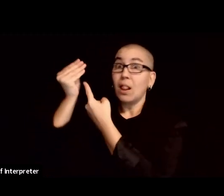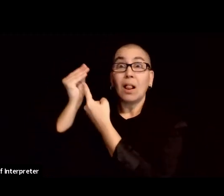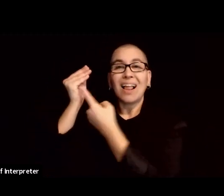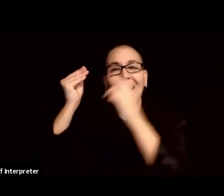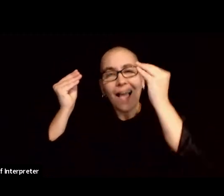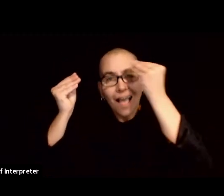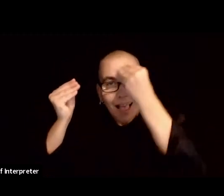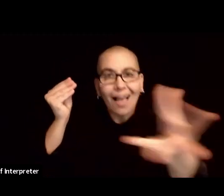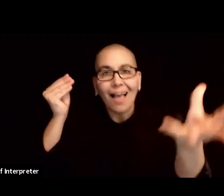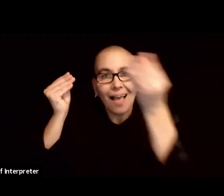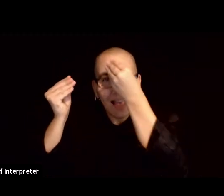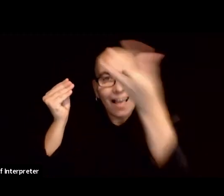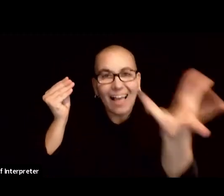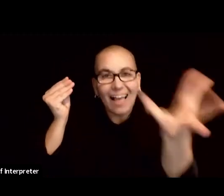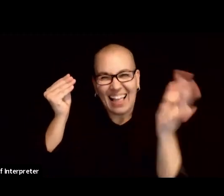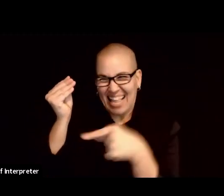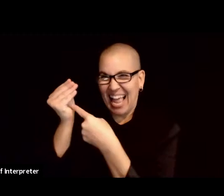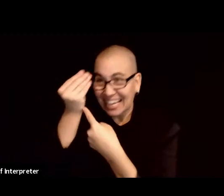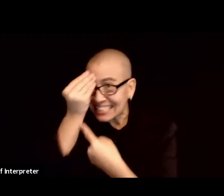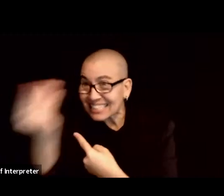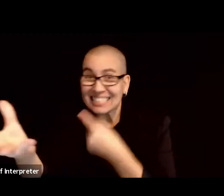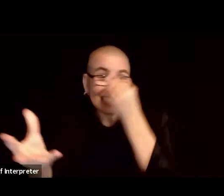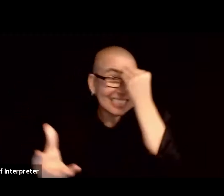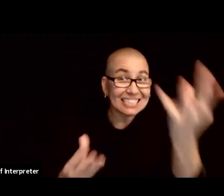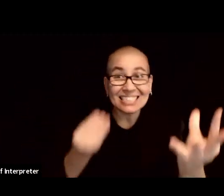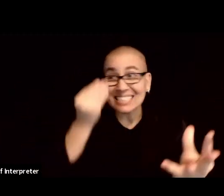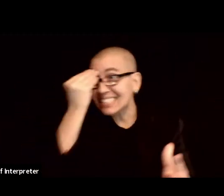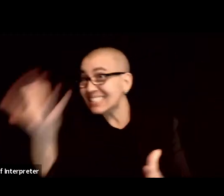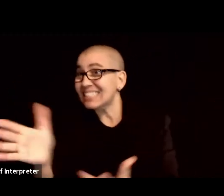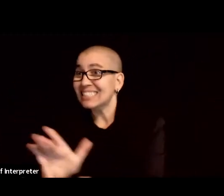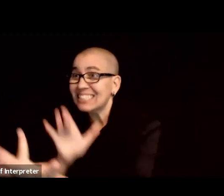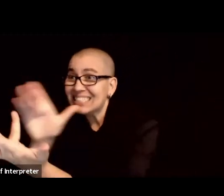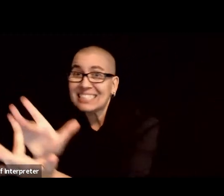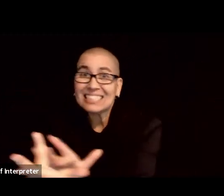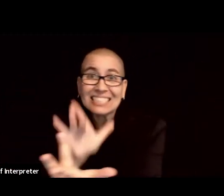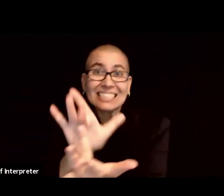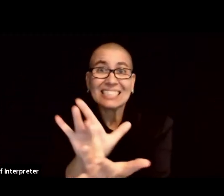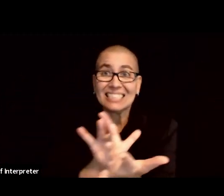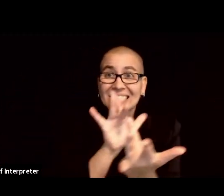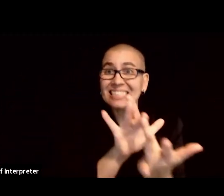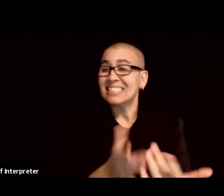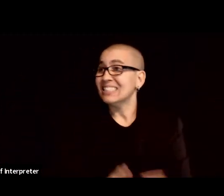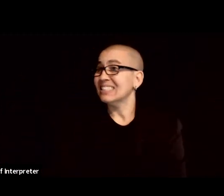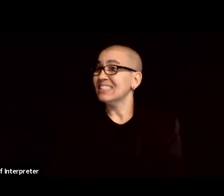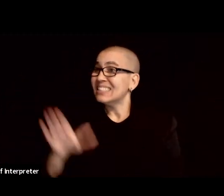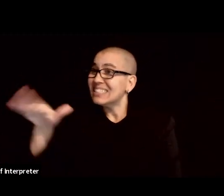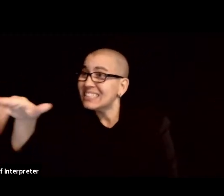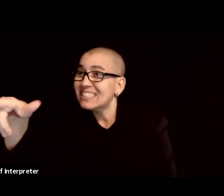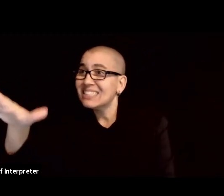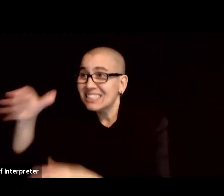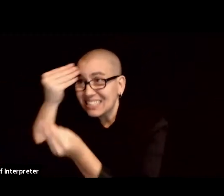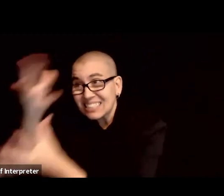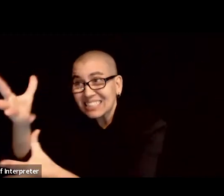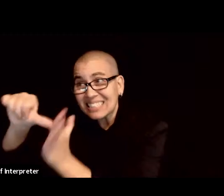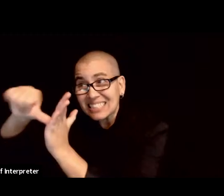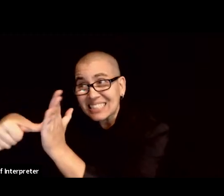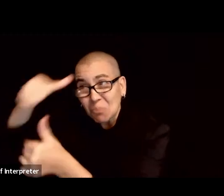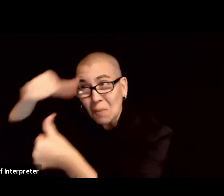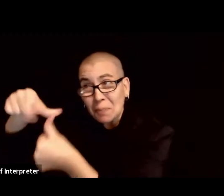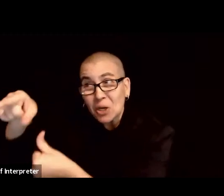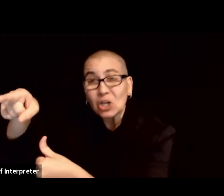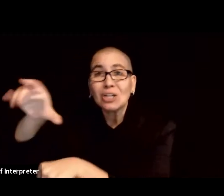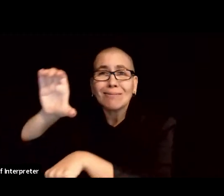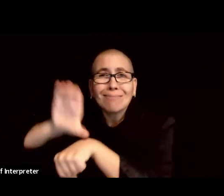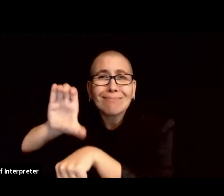sectors, and making sure that the providers, the operators of venues,